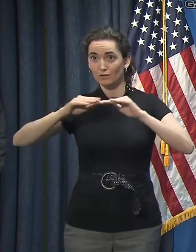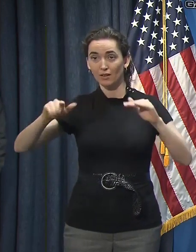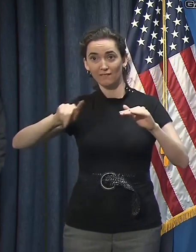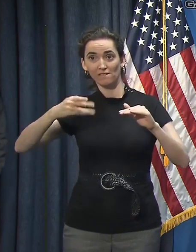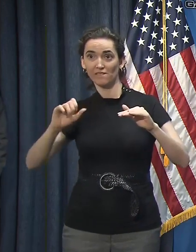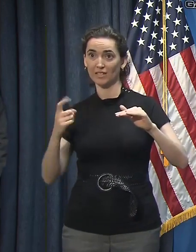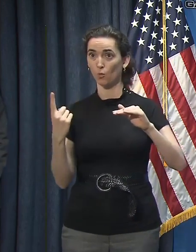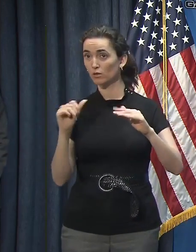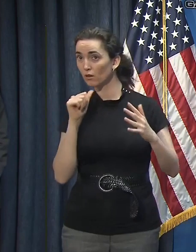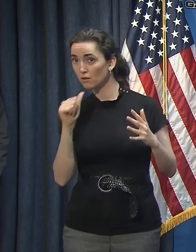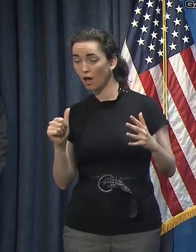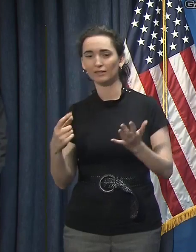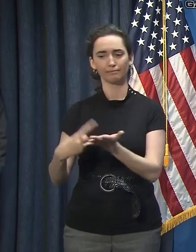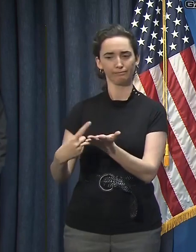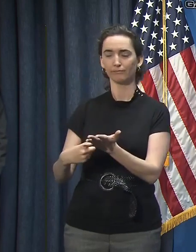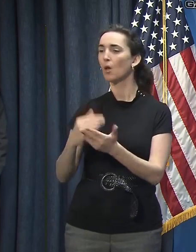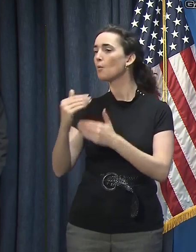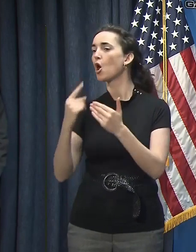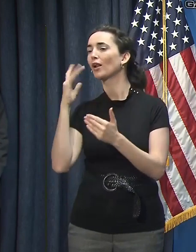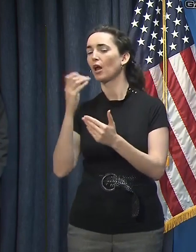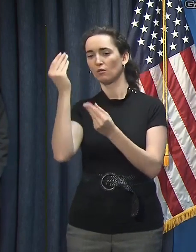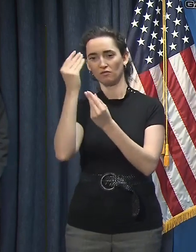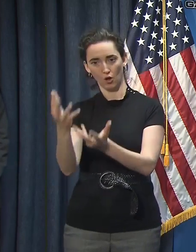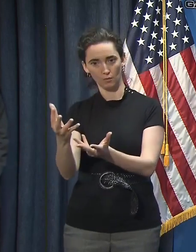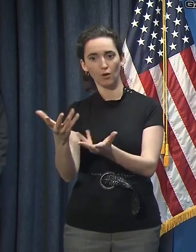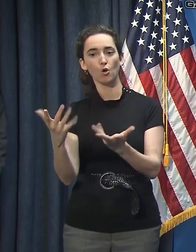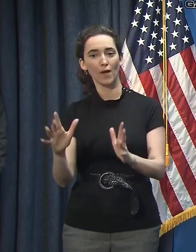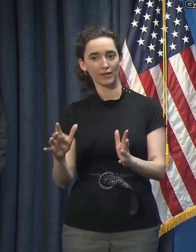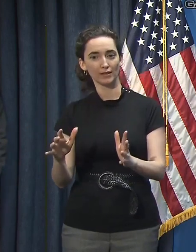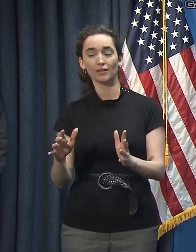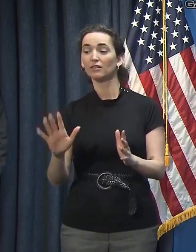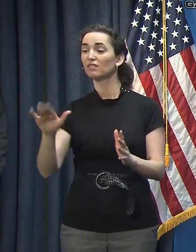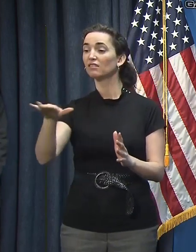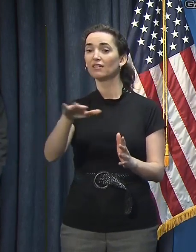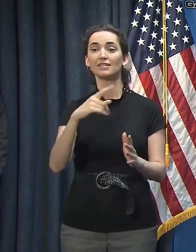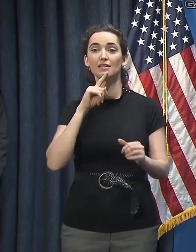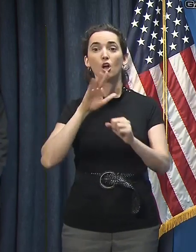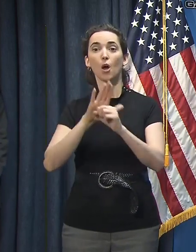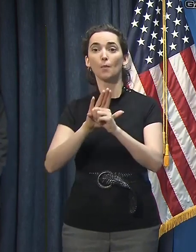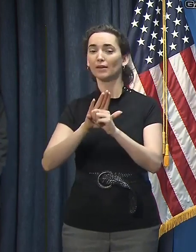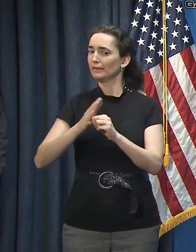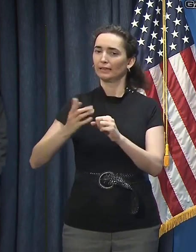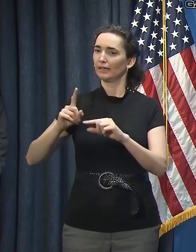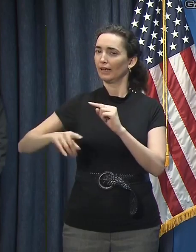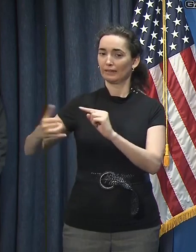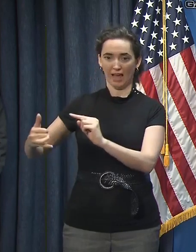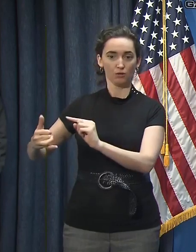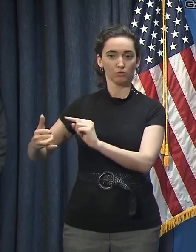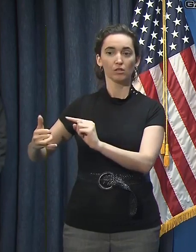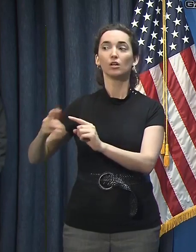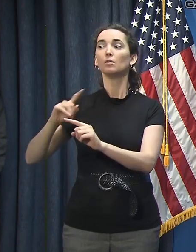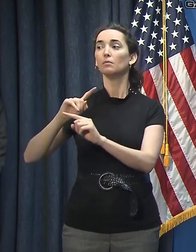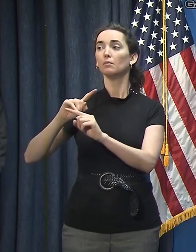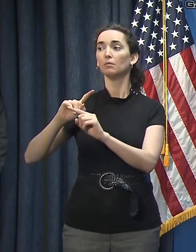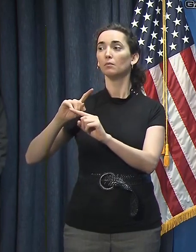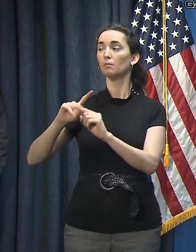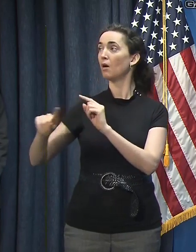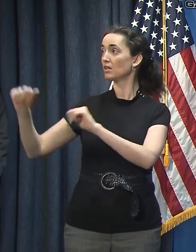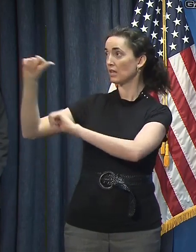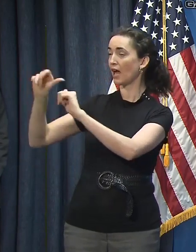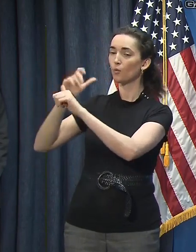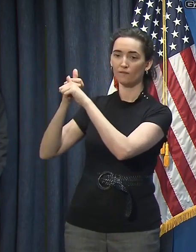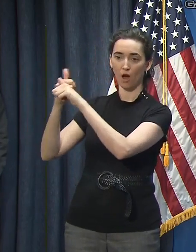told them exactly what that process would look like and that I couldn't make any commitments at that time, but that I would follow the science,